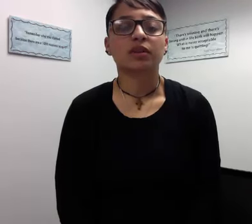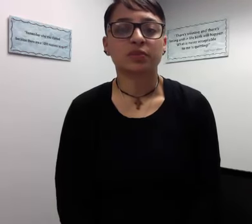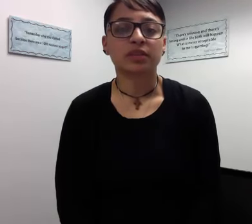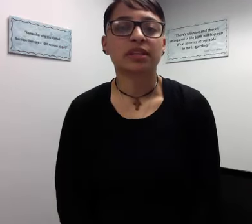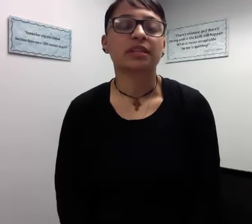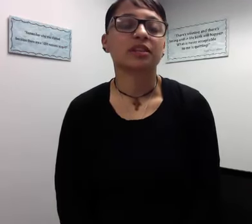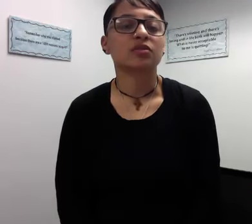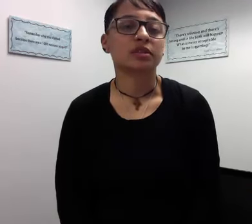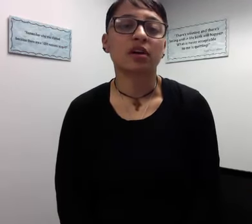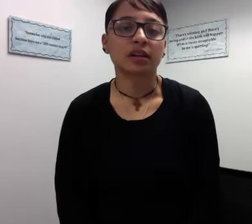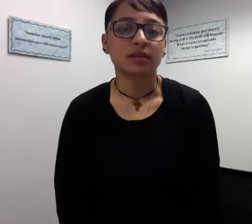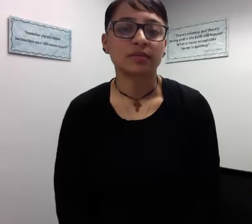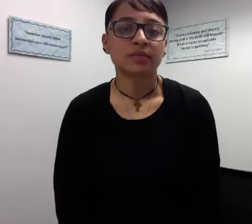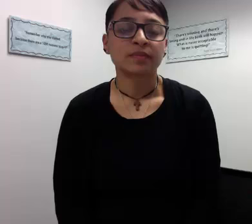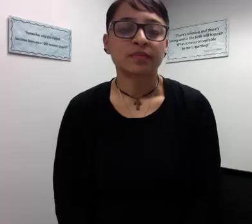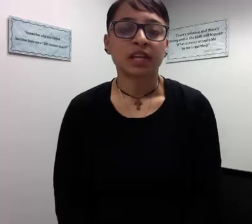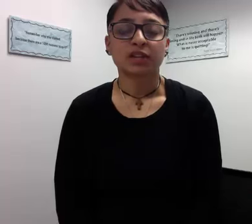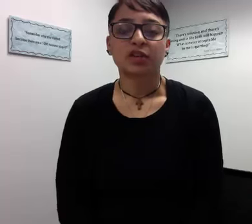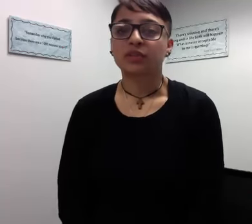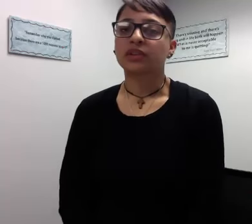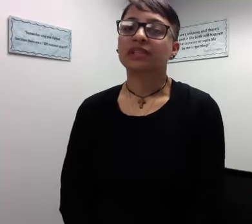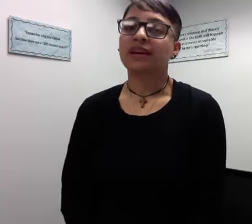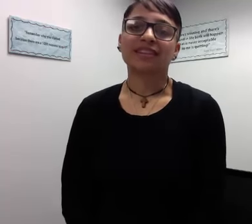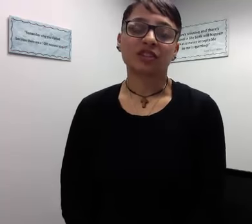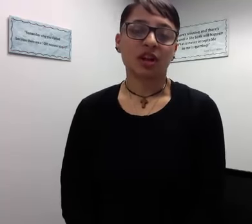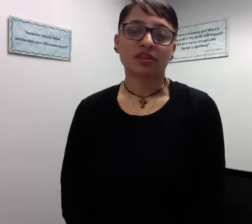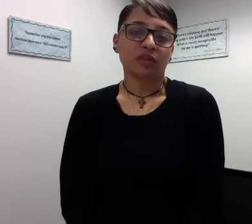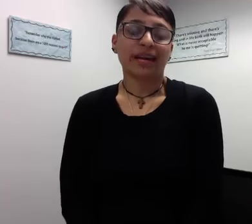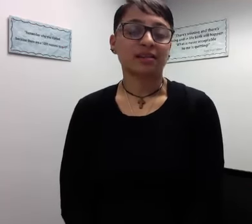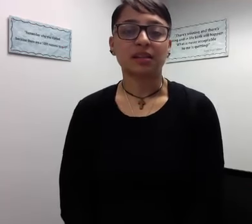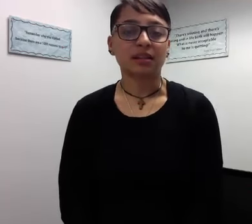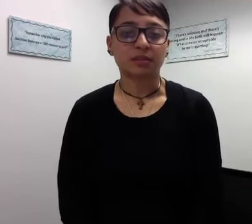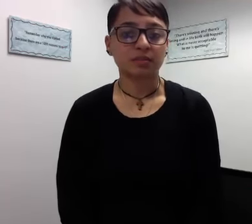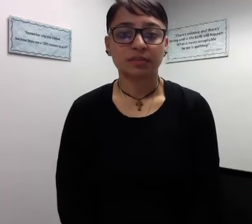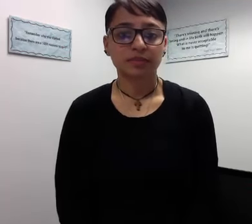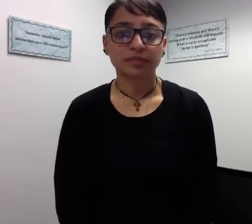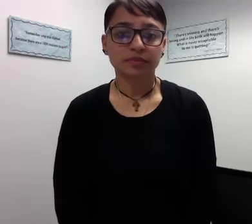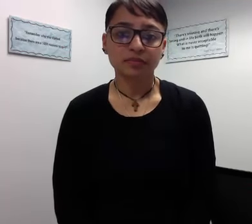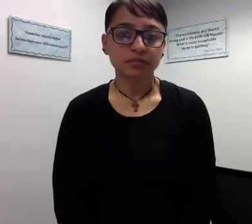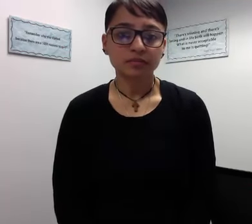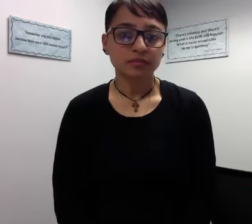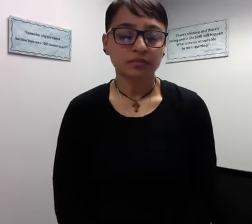is presenting and who is talking. And the interpreter is not in the shot, so you can't see them.